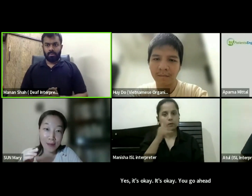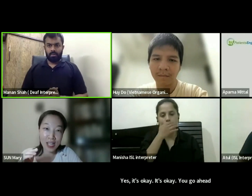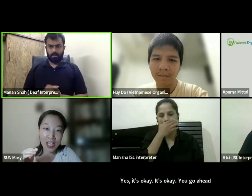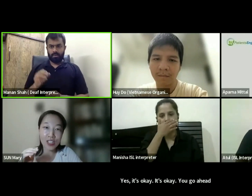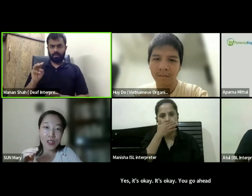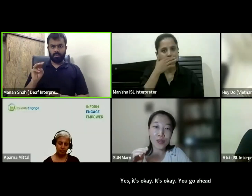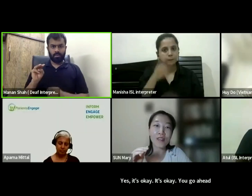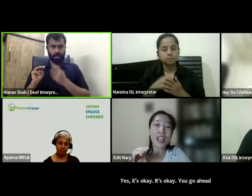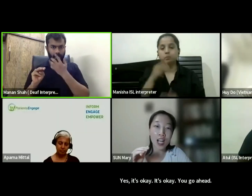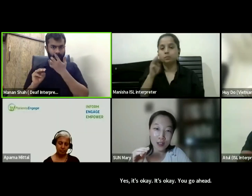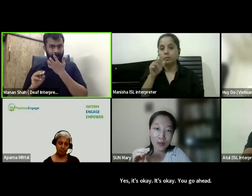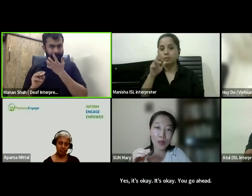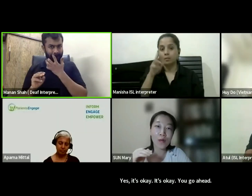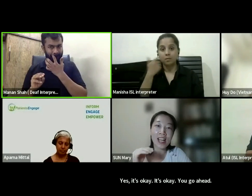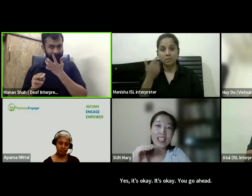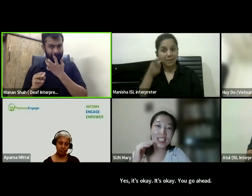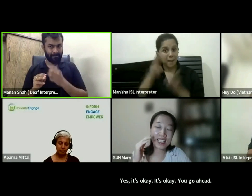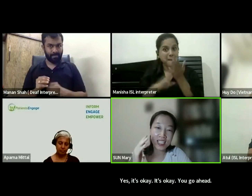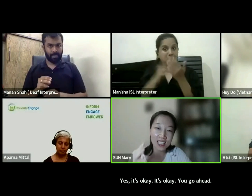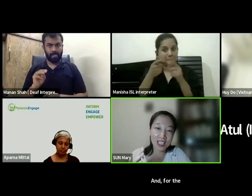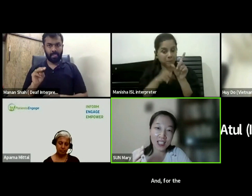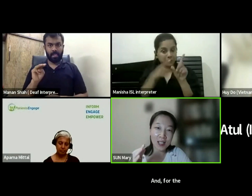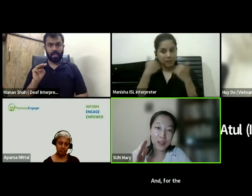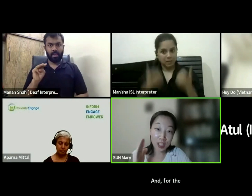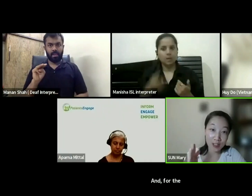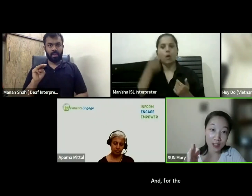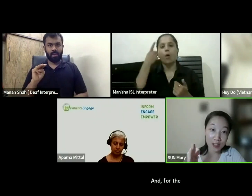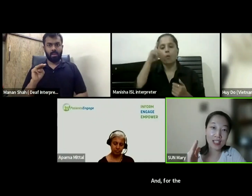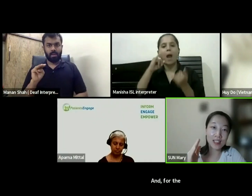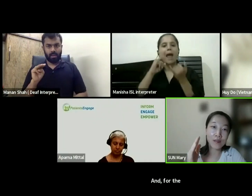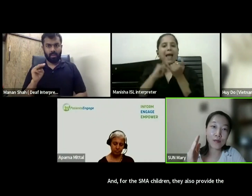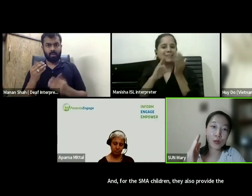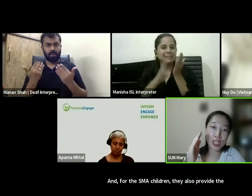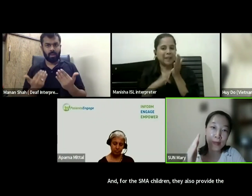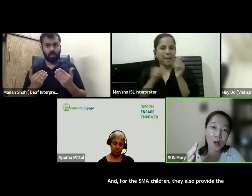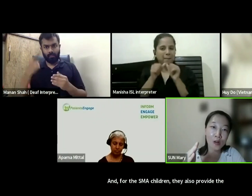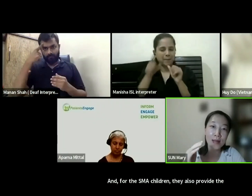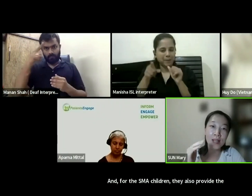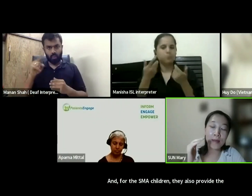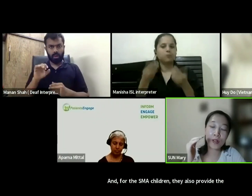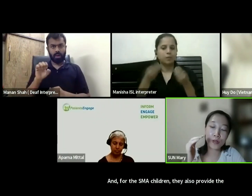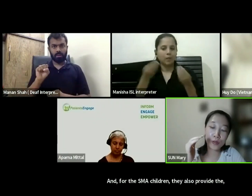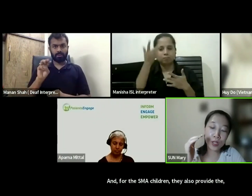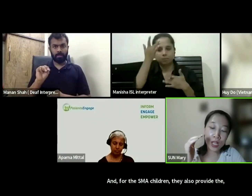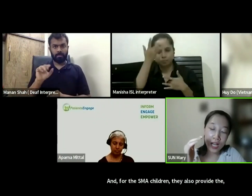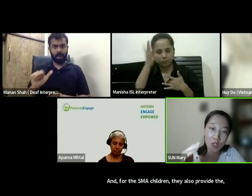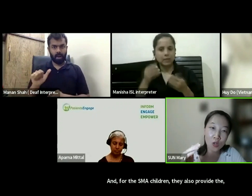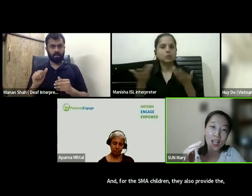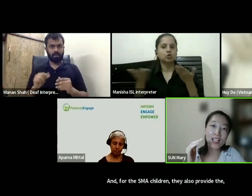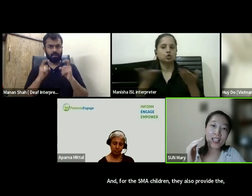the SMA children, we also provide the services to empower them able